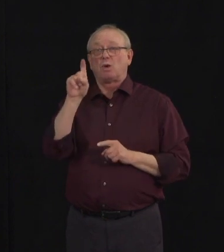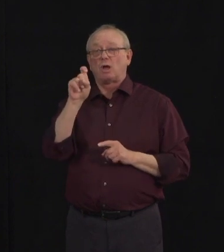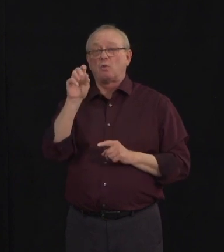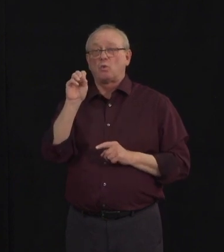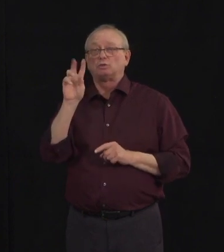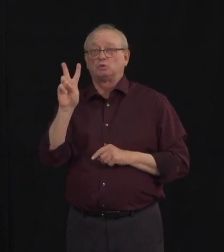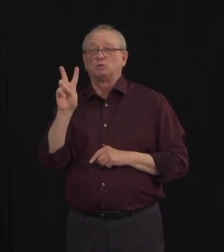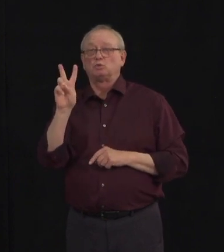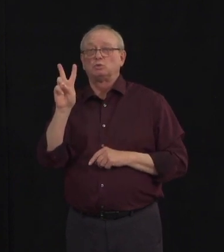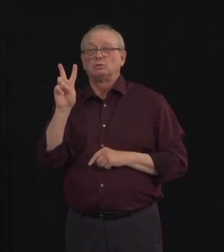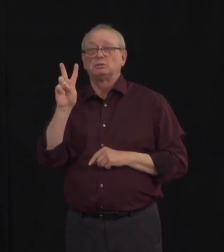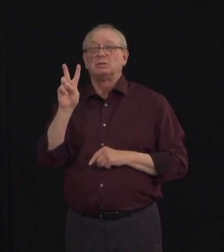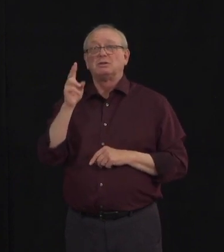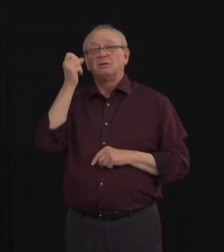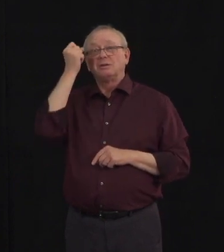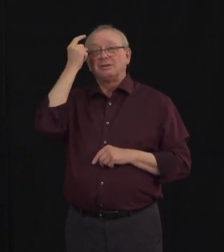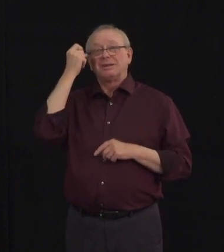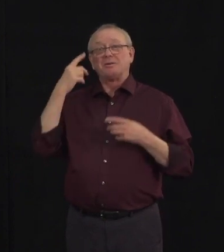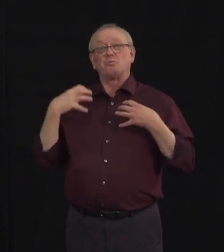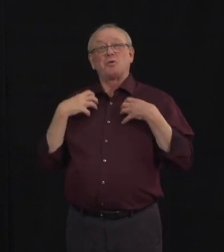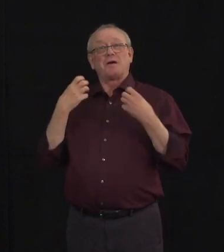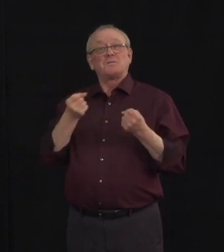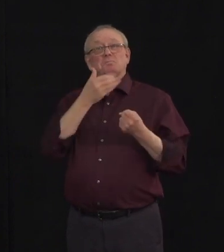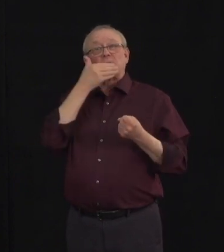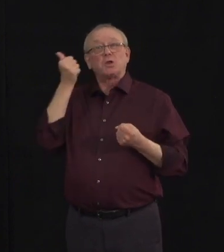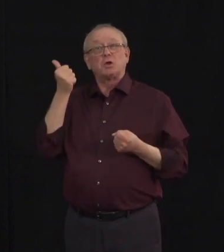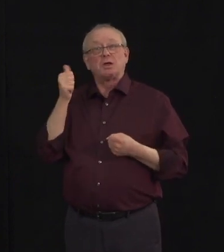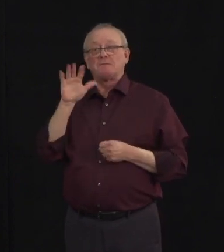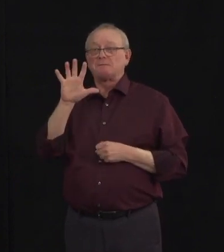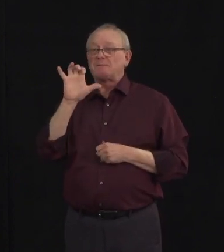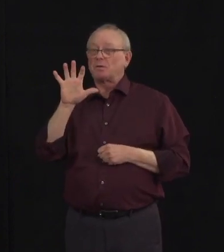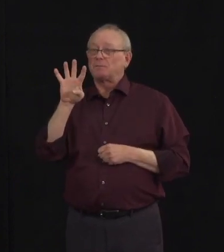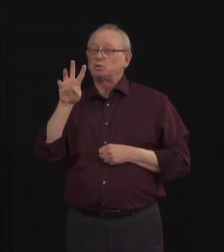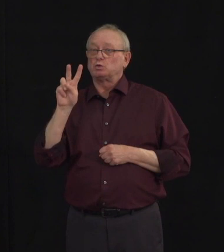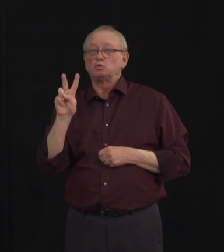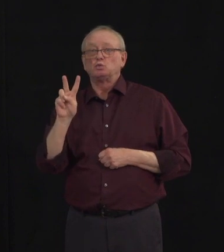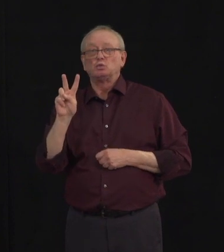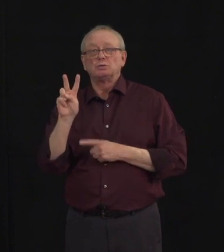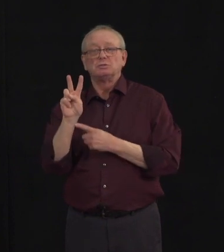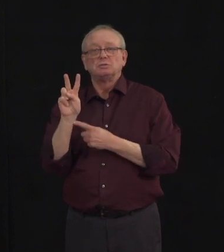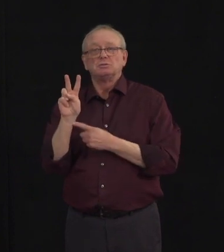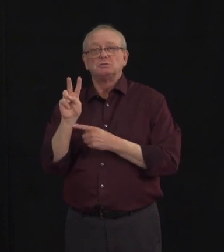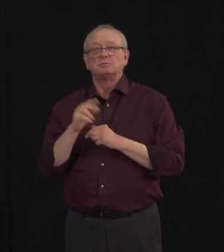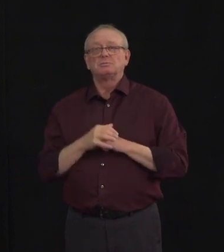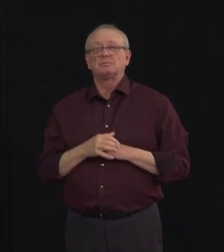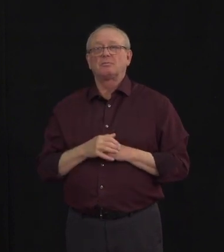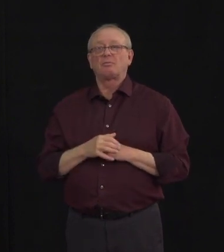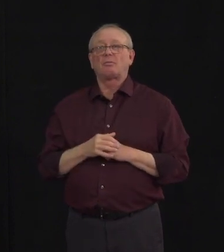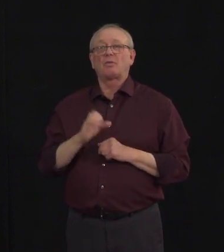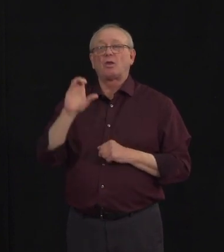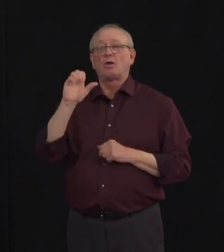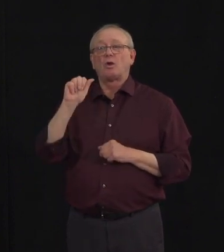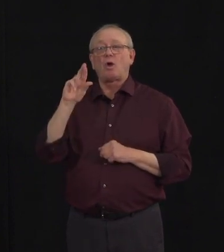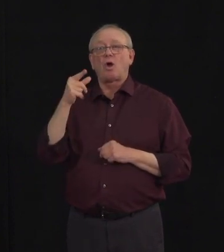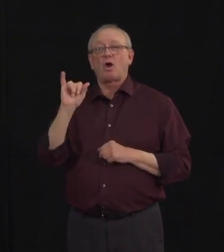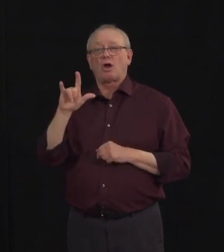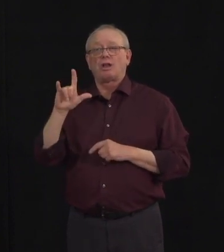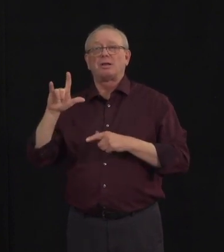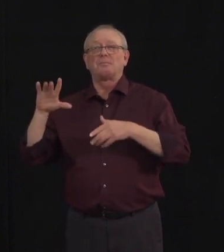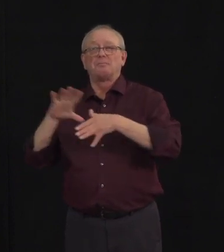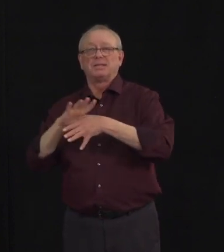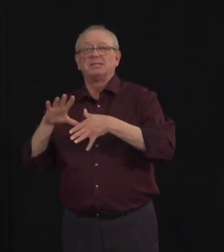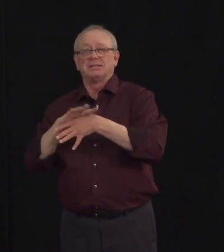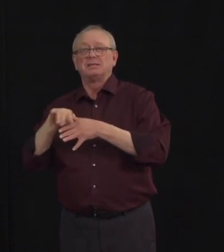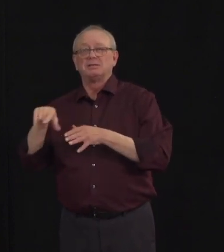facilities have recovered. At the Cargill facility, there are now 36 active cases in workers